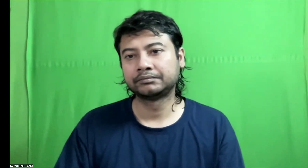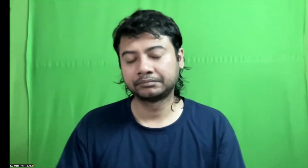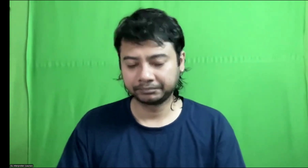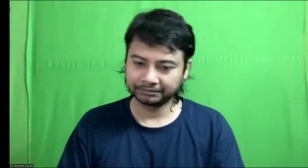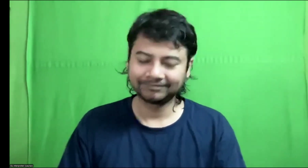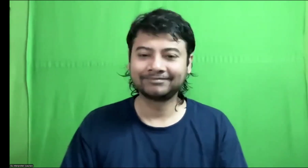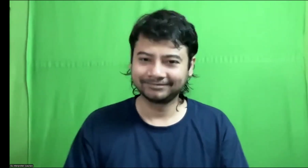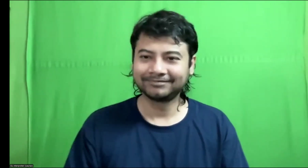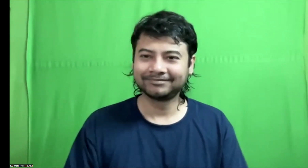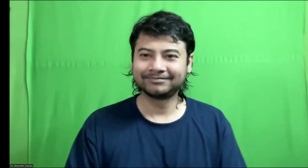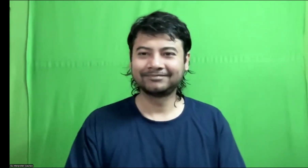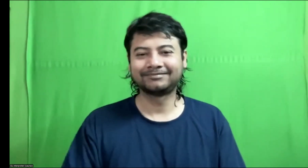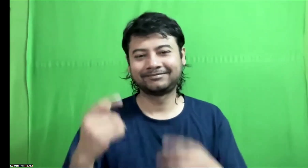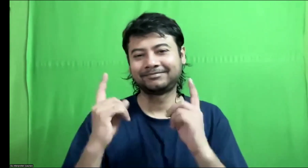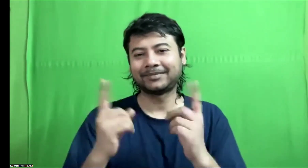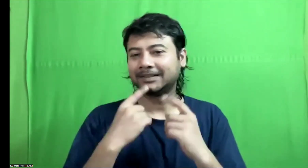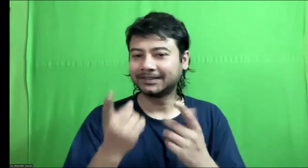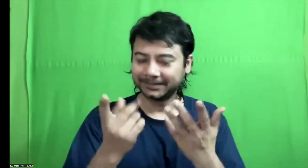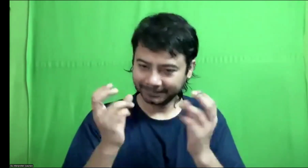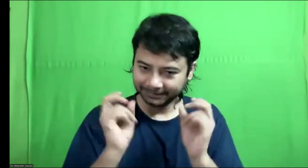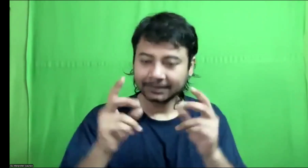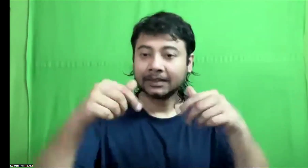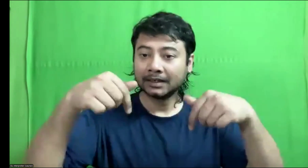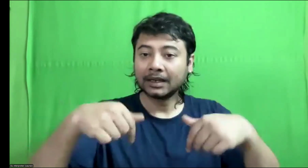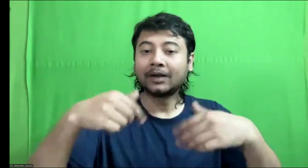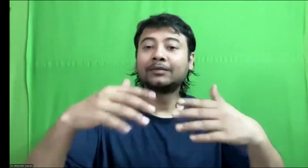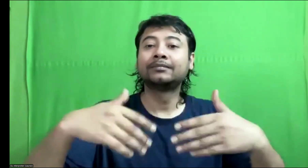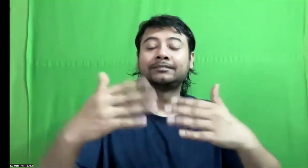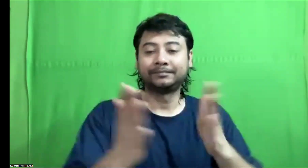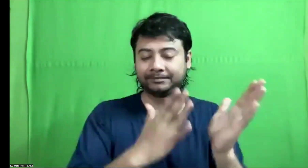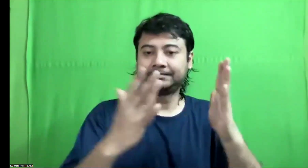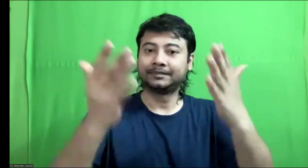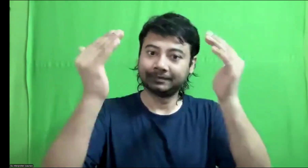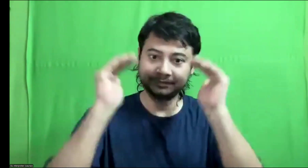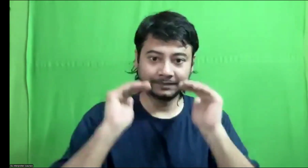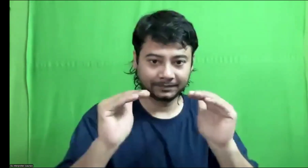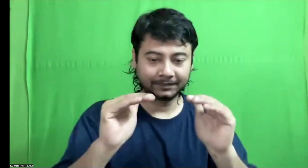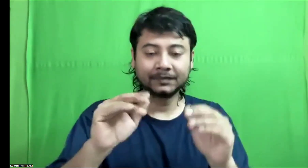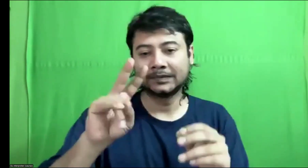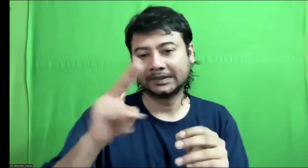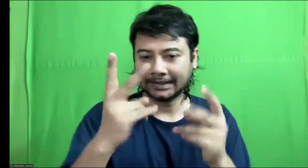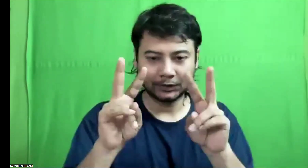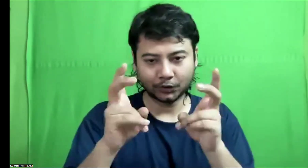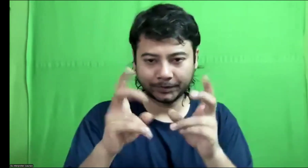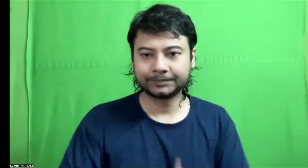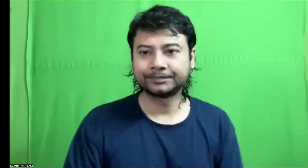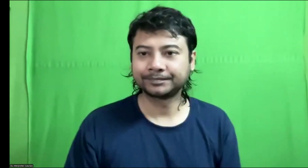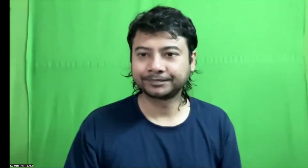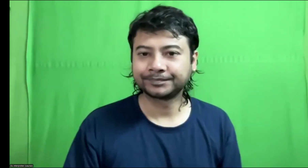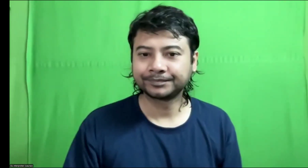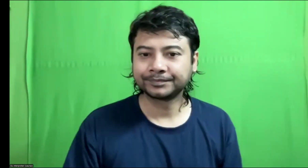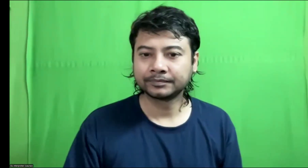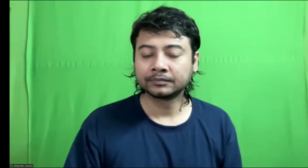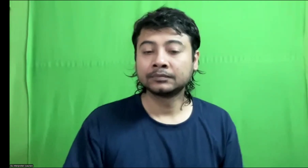Okay, so now we move on. Let's move on to our next topic, which is how you can. So all of you have been offering this